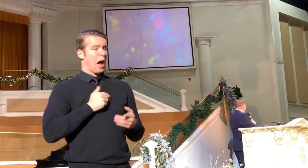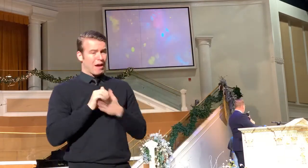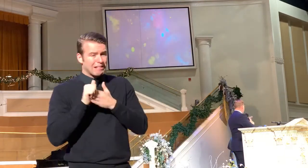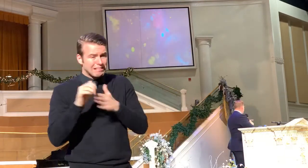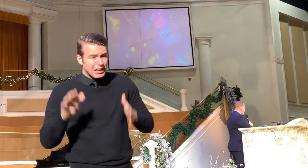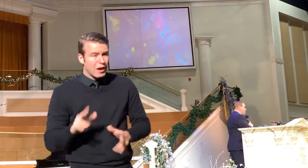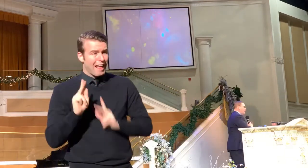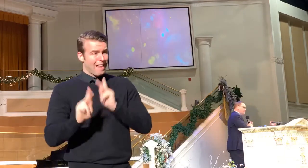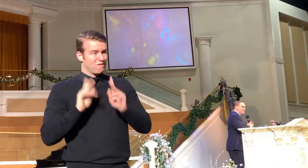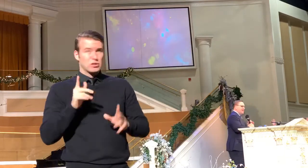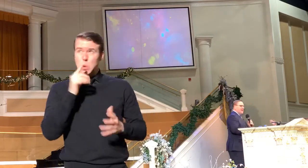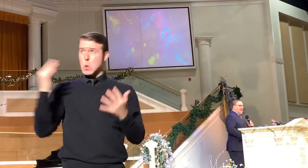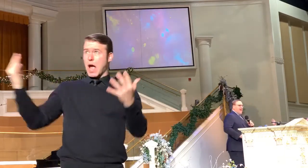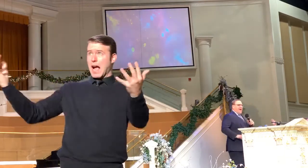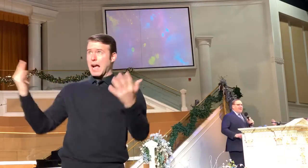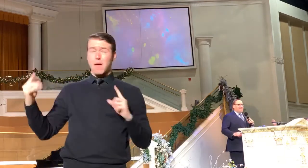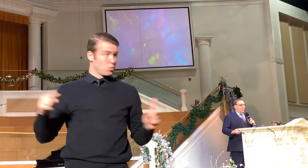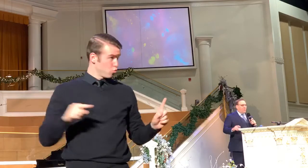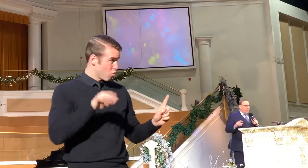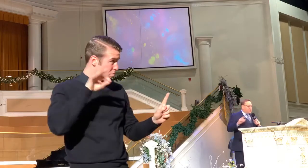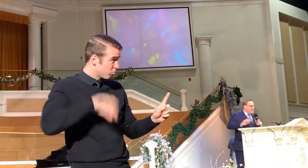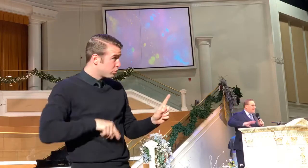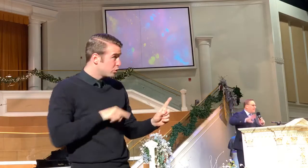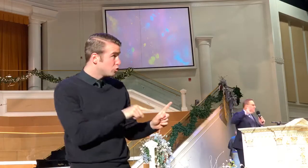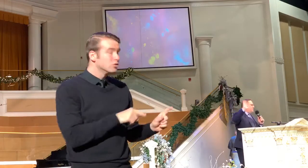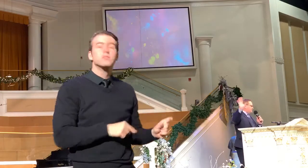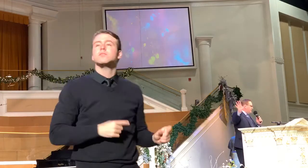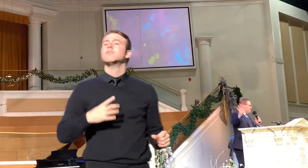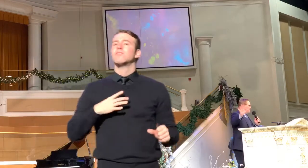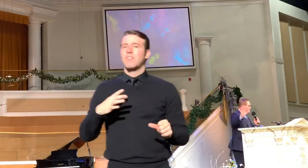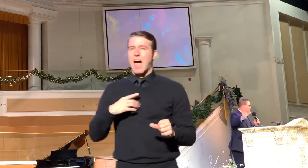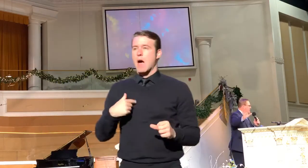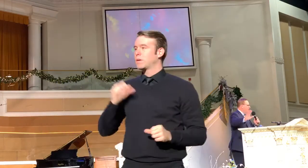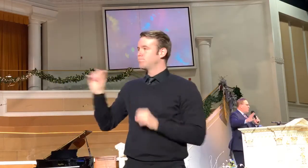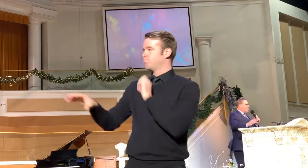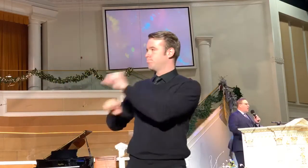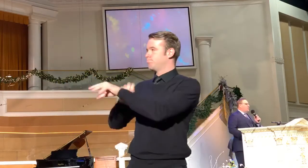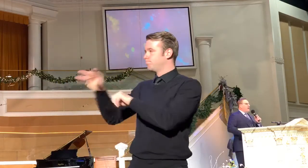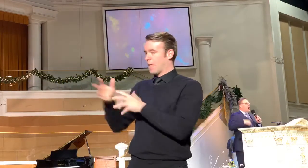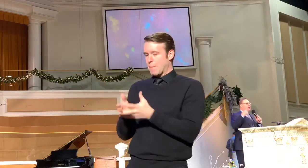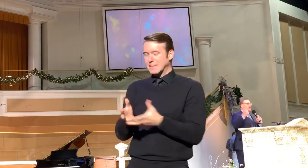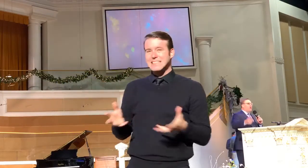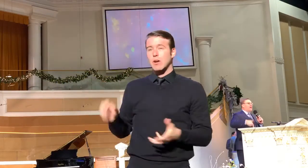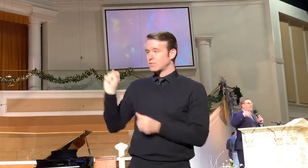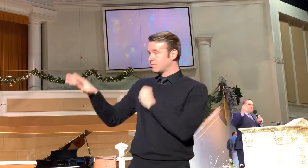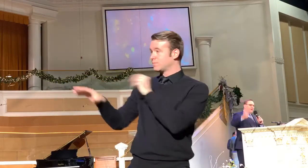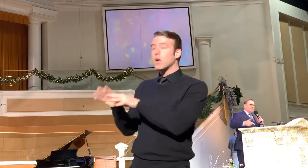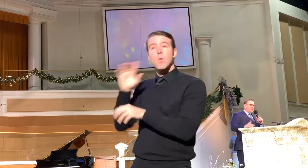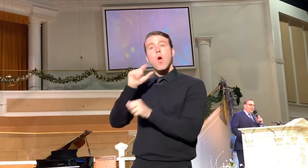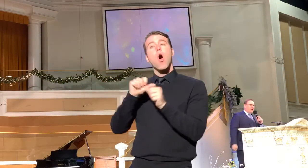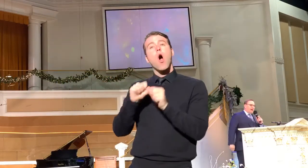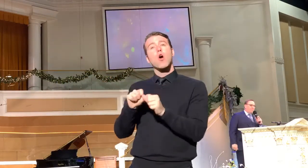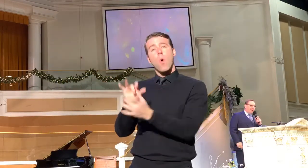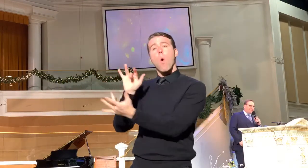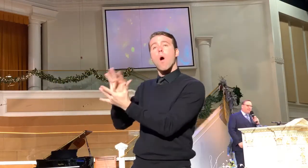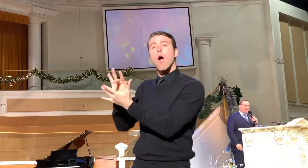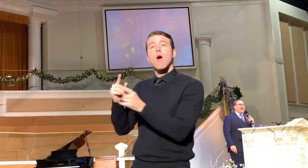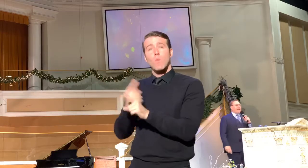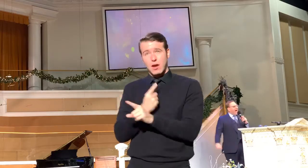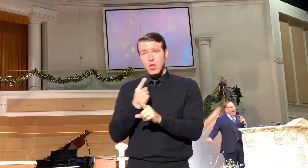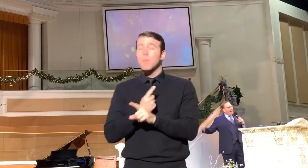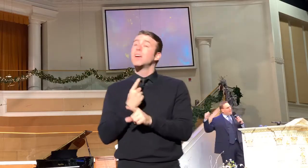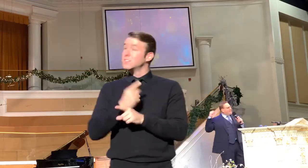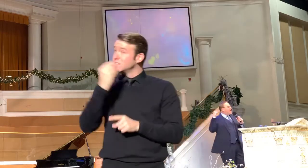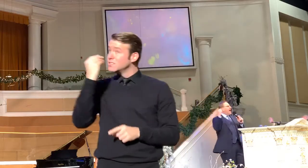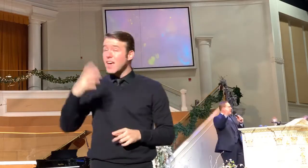and officials that are coming, and we are sending them material. We're going to be ongoing doing this on a regular basis.